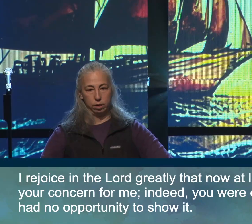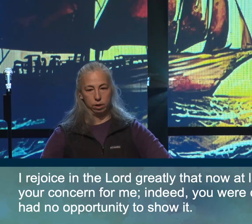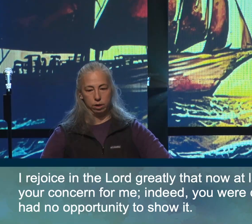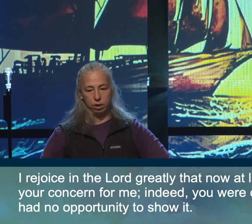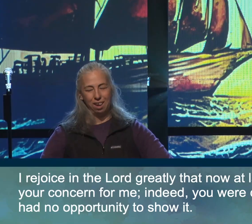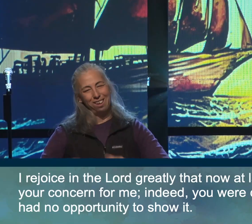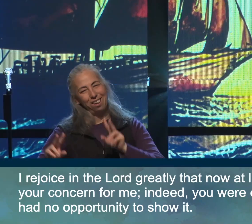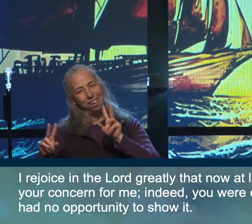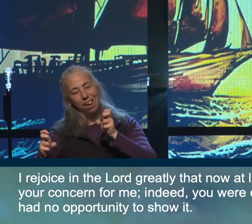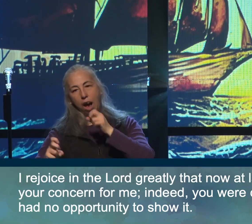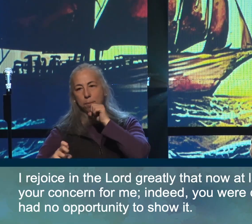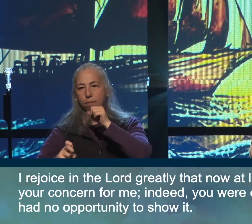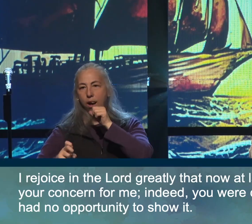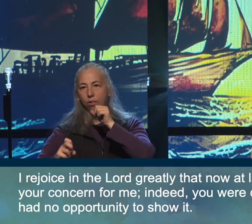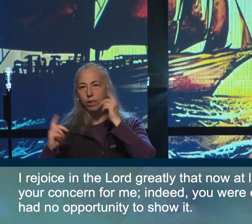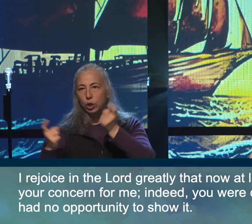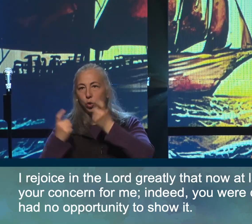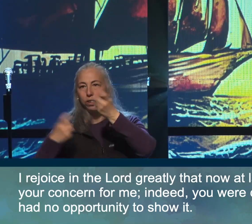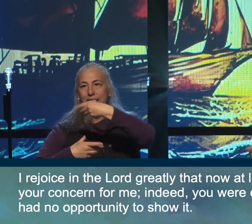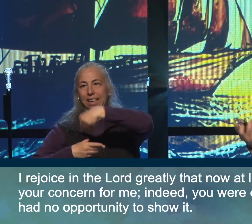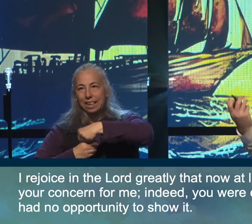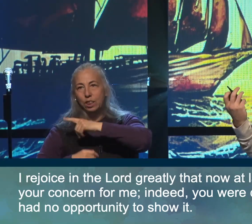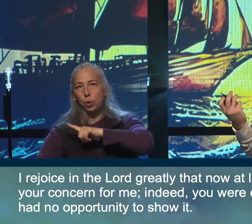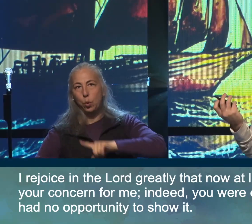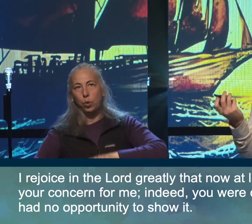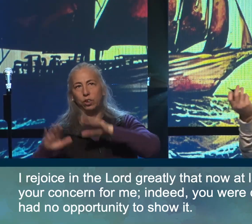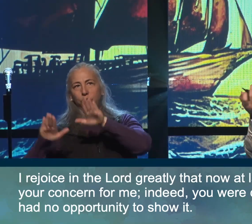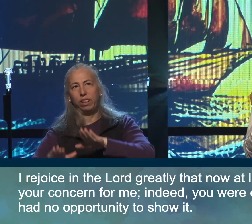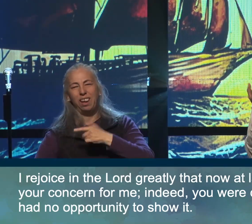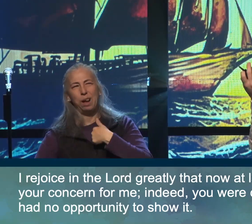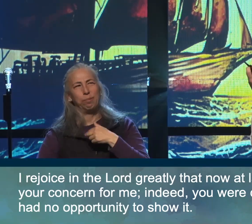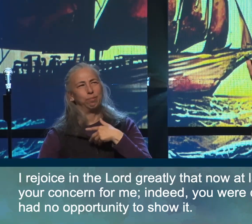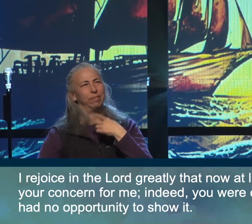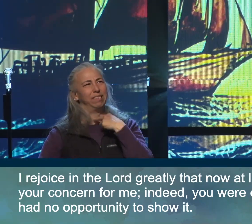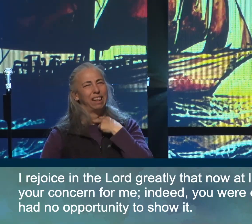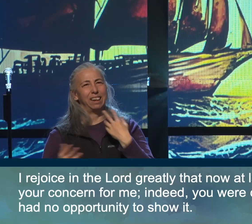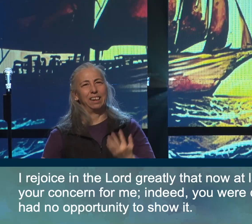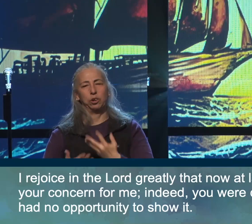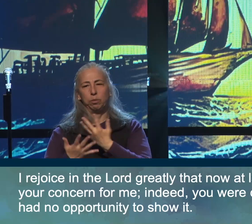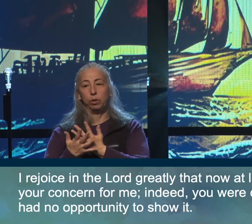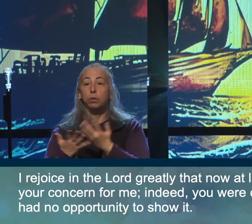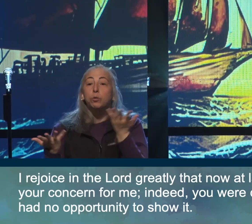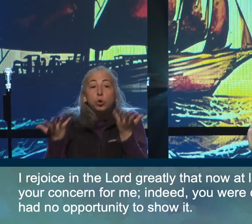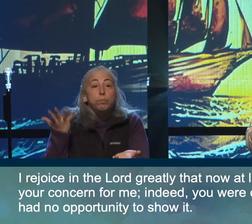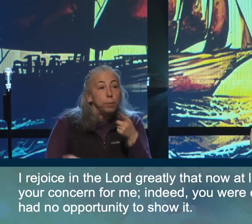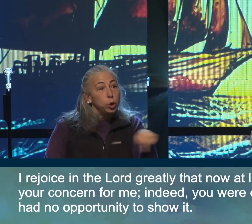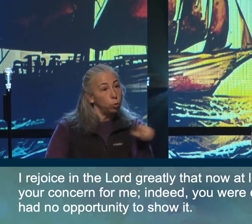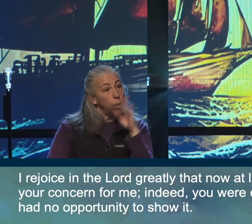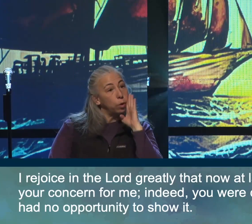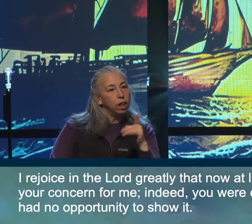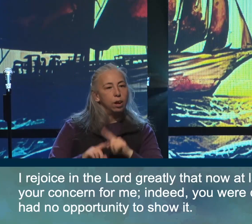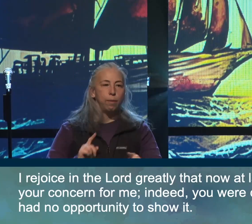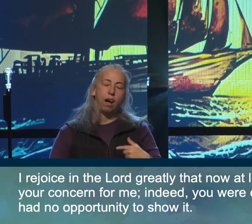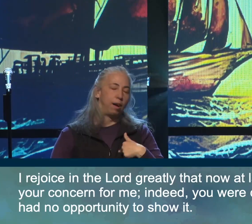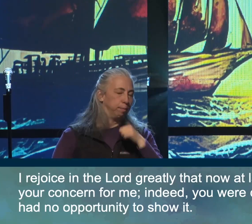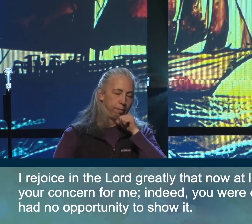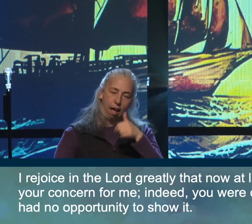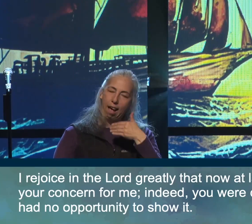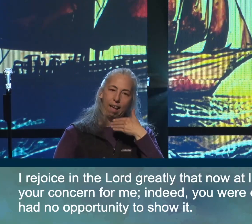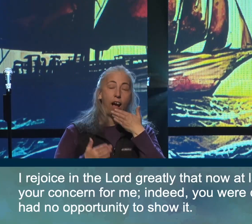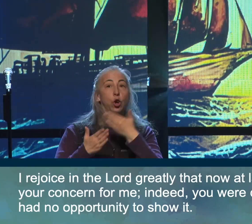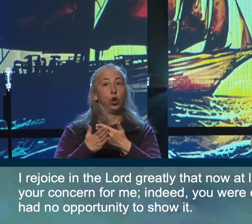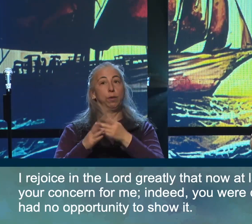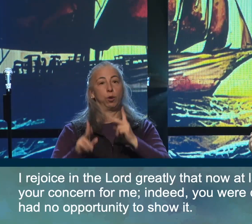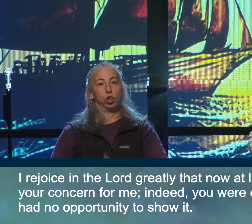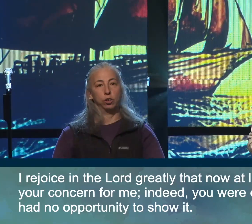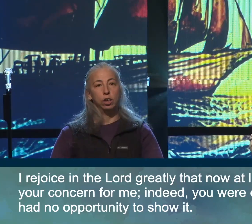that. I'm not rejoicing in the Lord greatly sitting in prison. I'm just not going to do that. I know you might. I'm just not that good, right? I would be like,